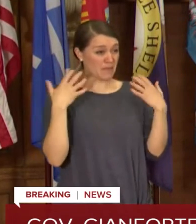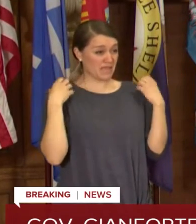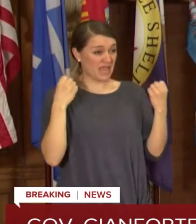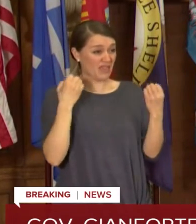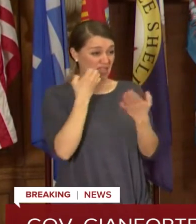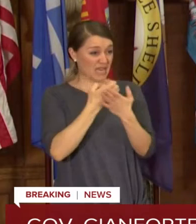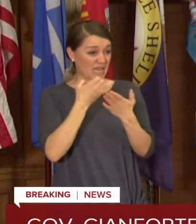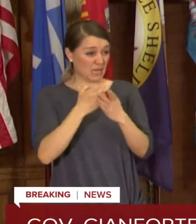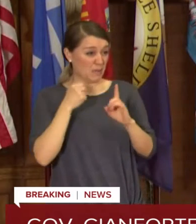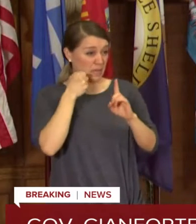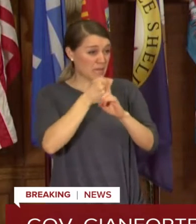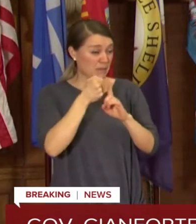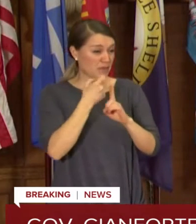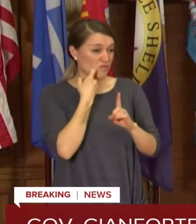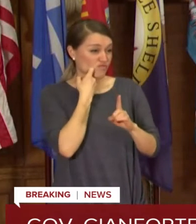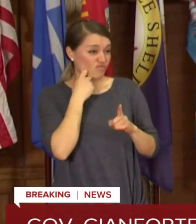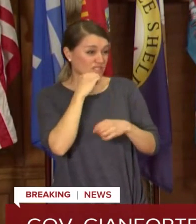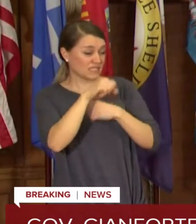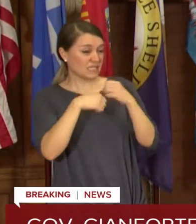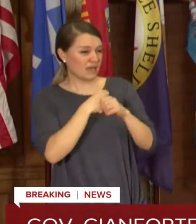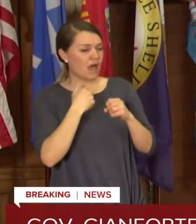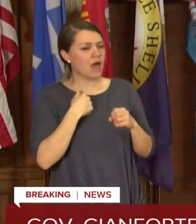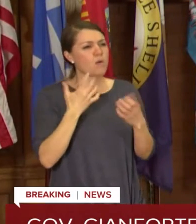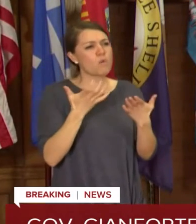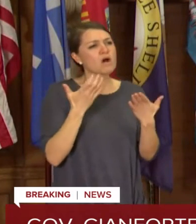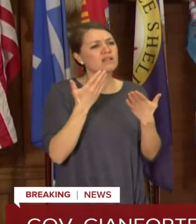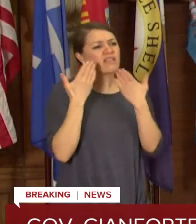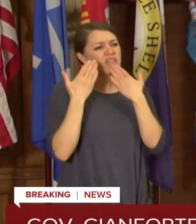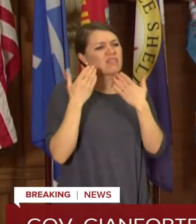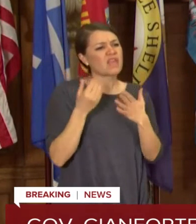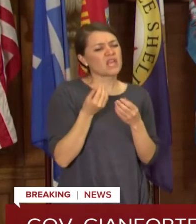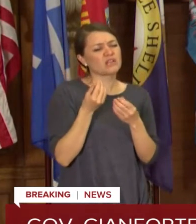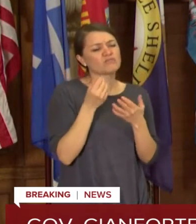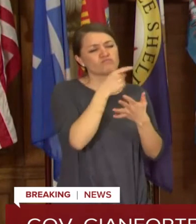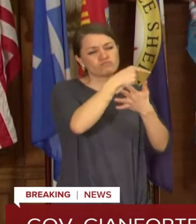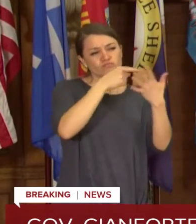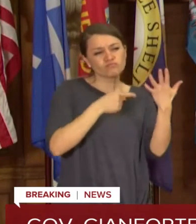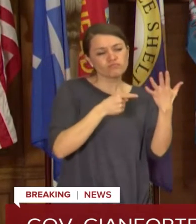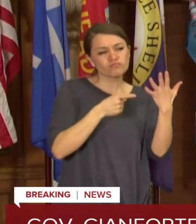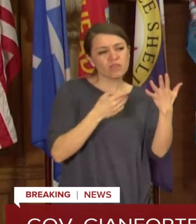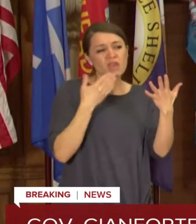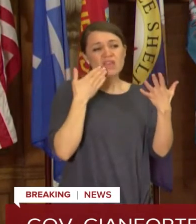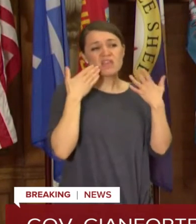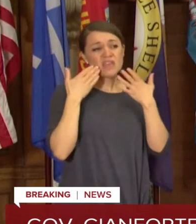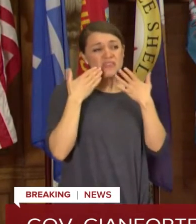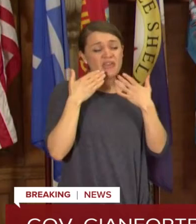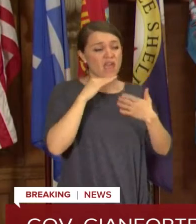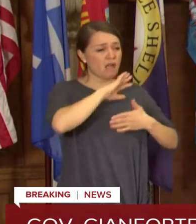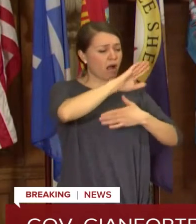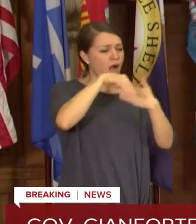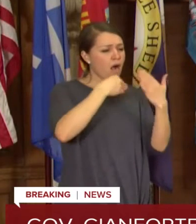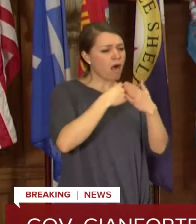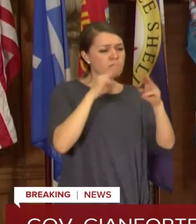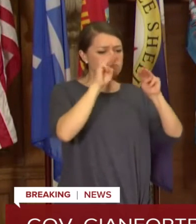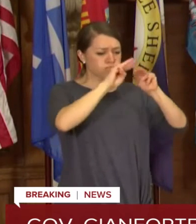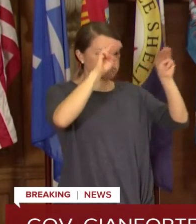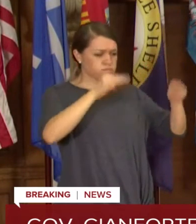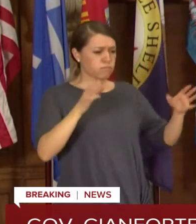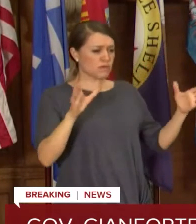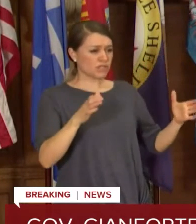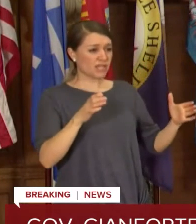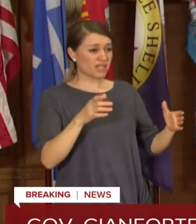of this pandemic over the last year, I want to thank some folks. I want to thank you to all Montanans